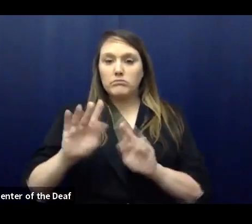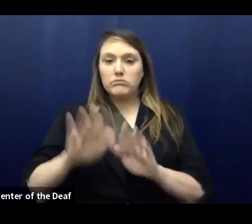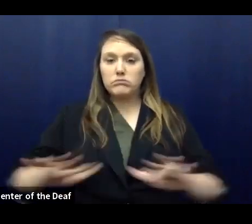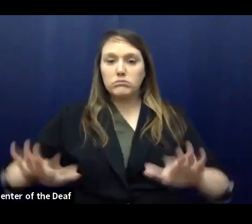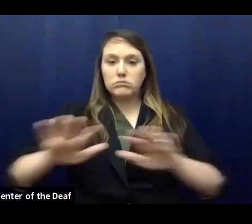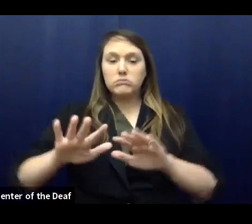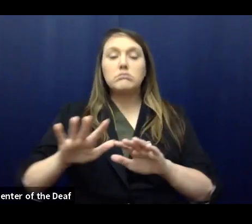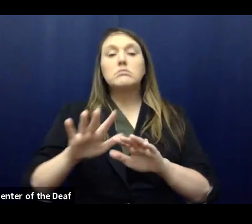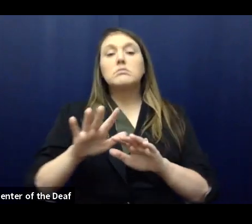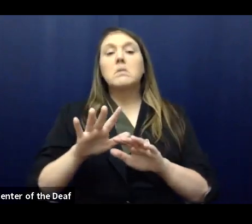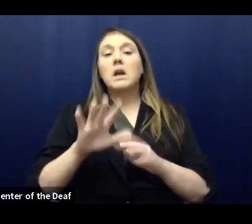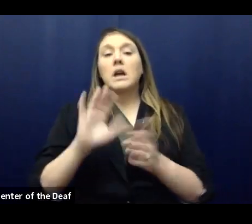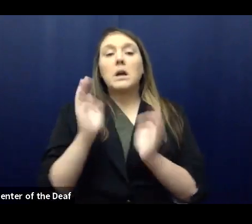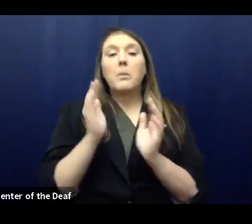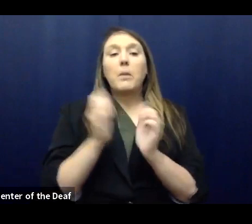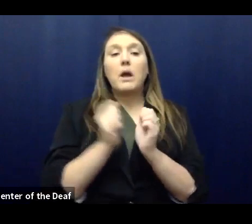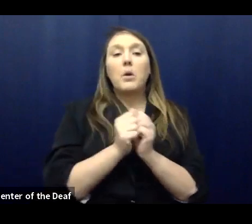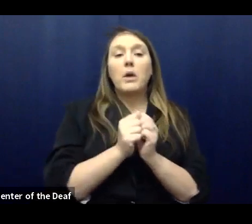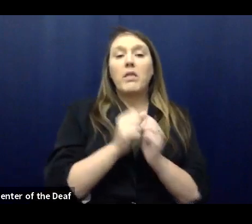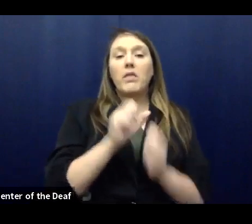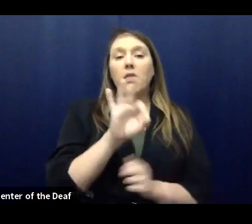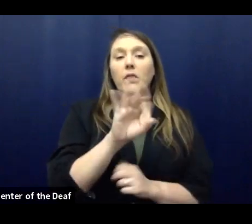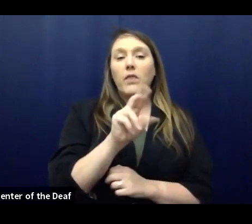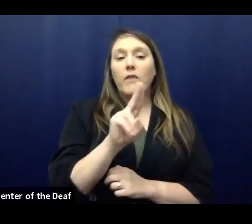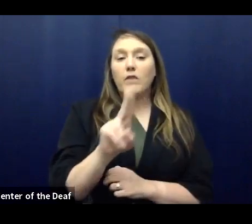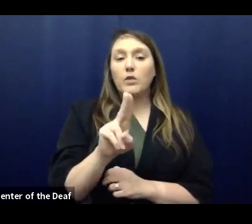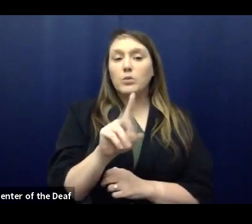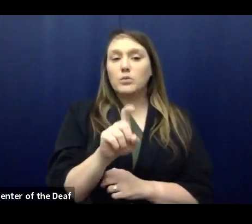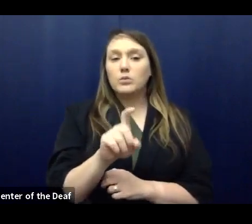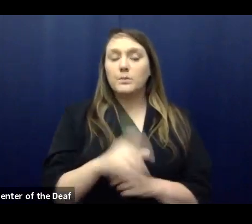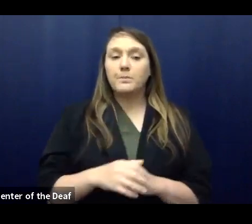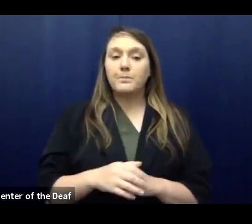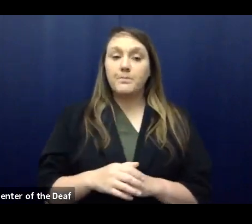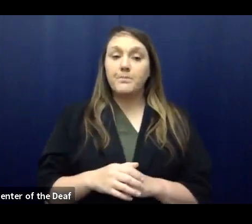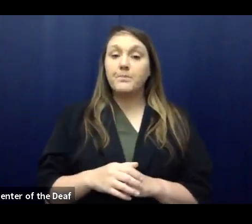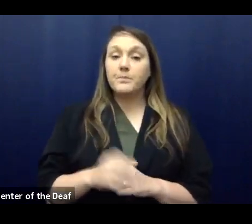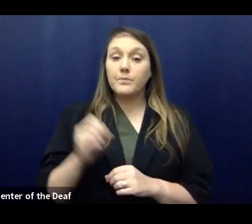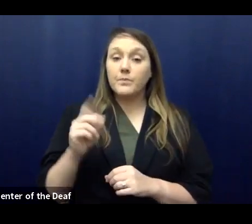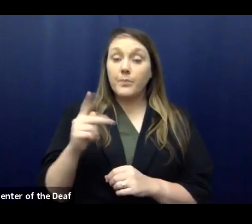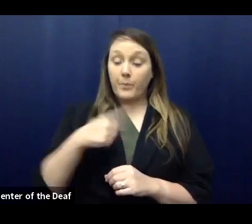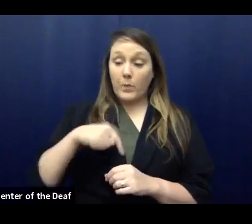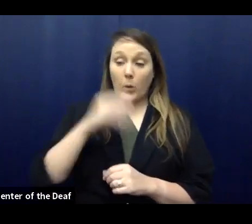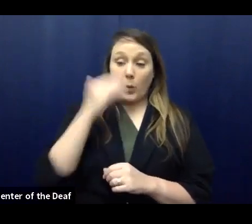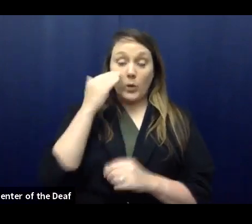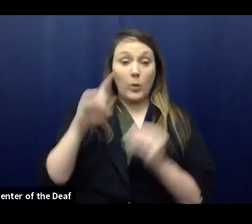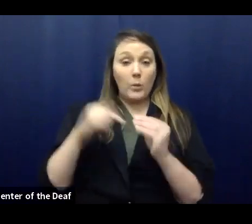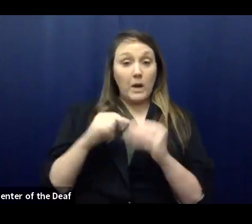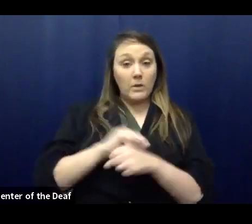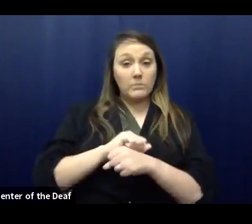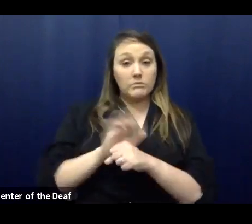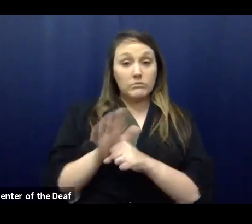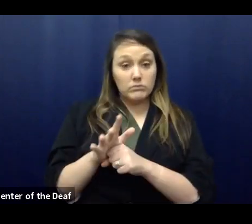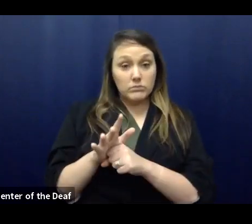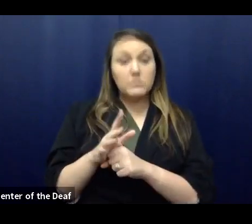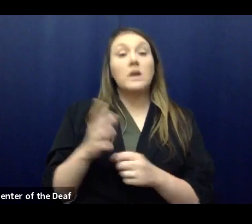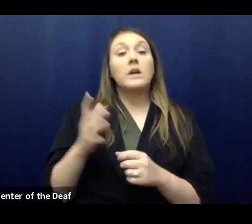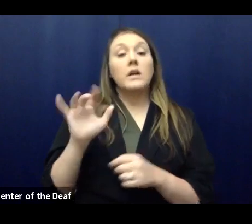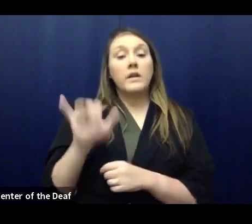does that compare to the seasonal flu? Well, so what we do know about COVID-19 is that it